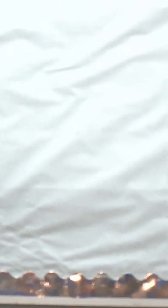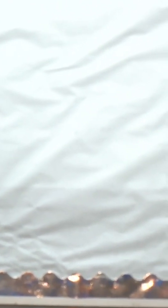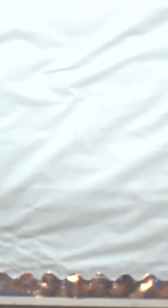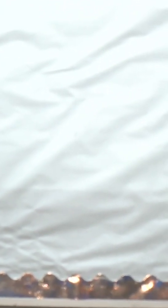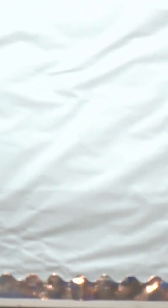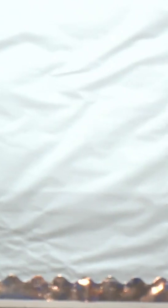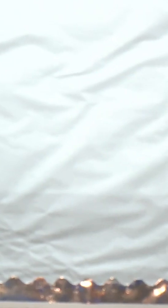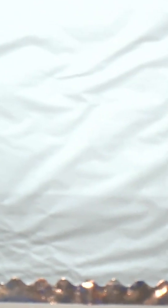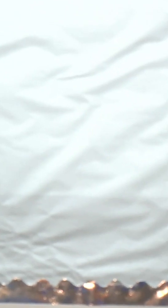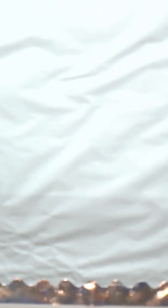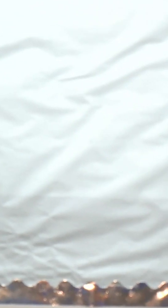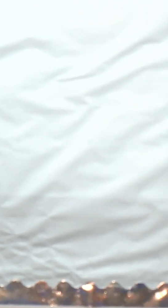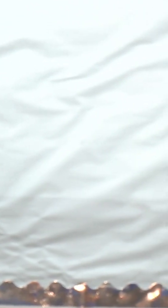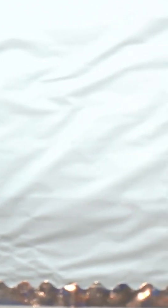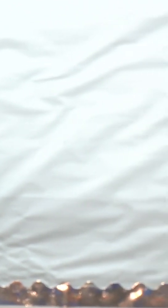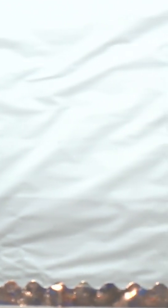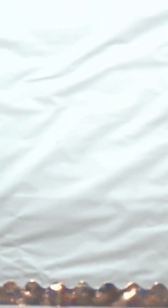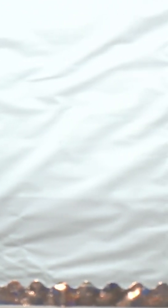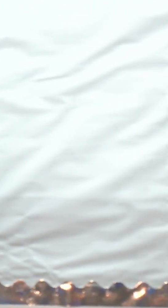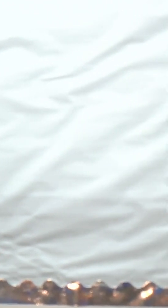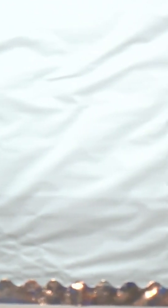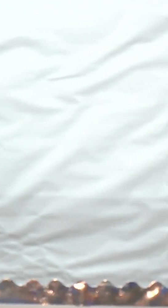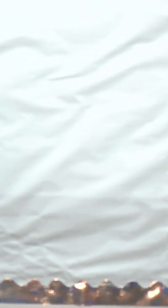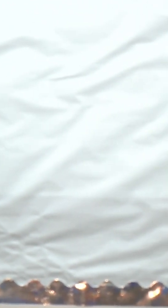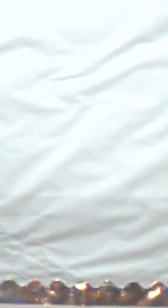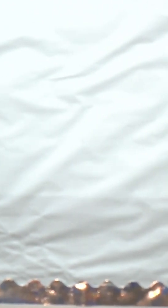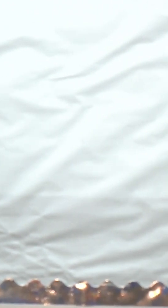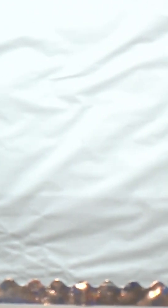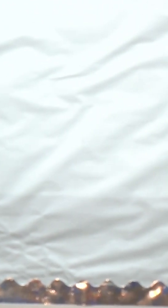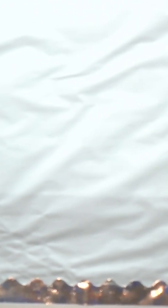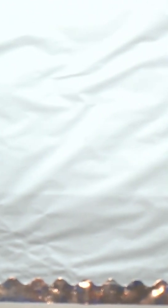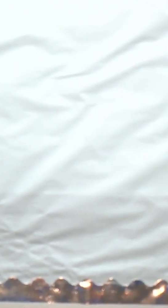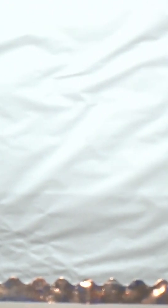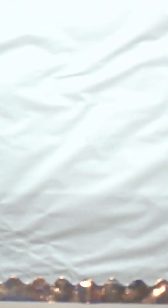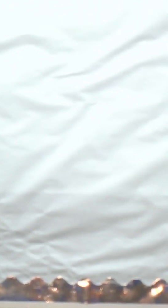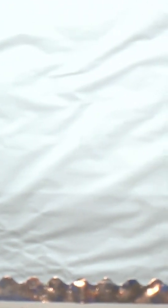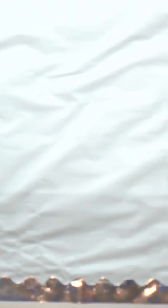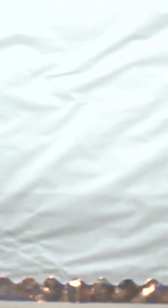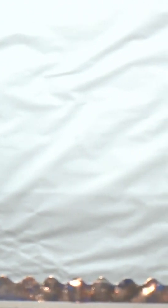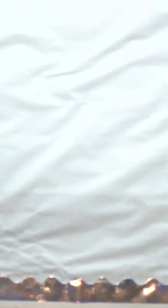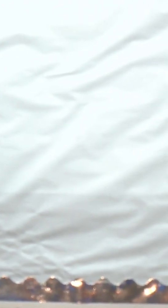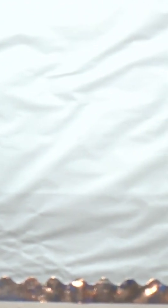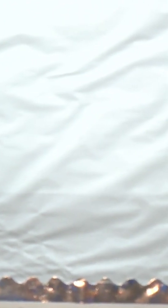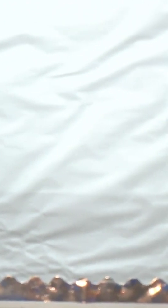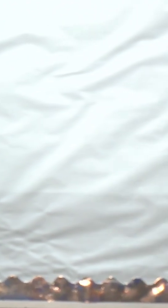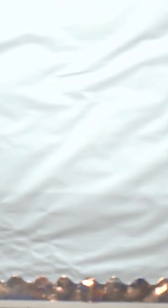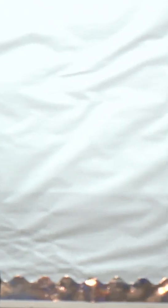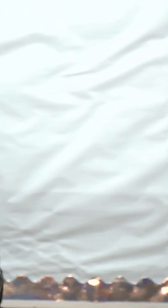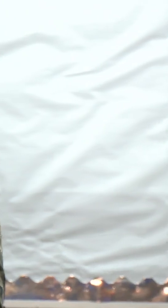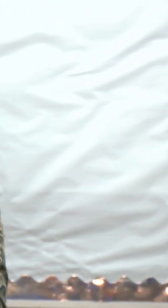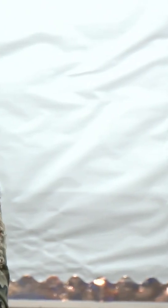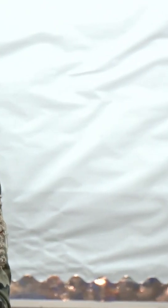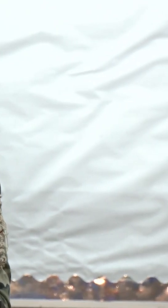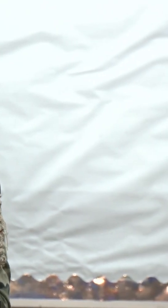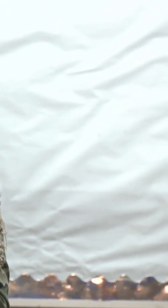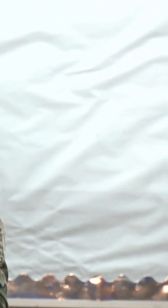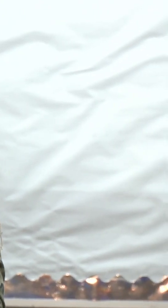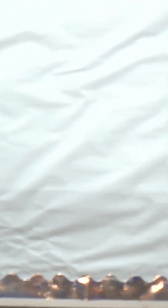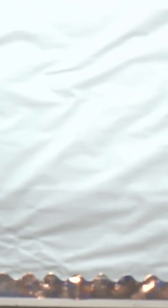and then prosecute them later. And we've increased fines for illegal dumping. So I believe the last